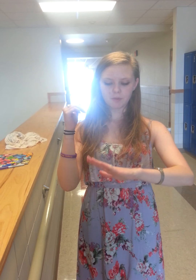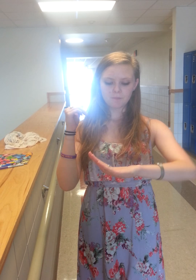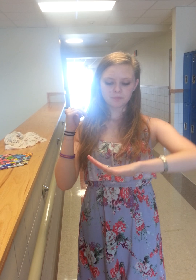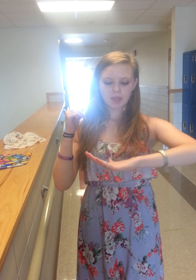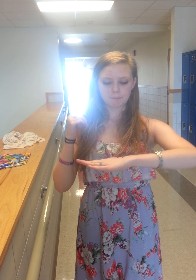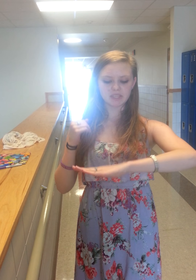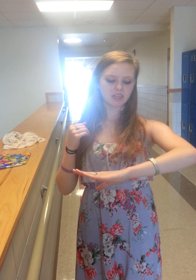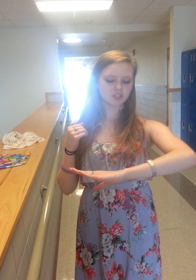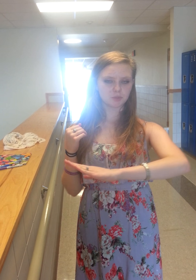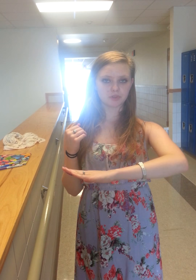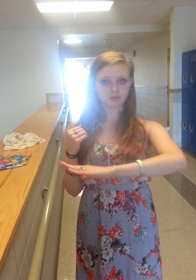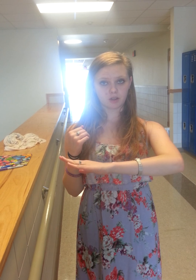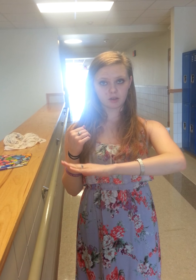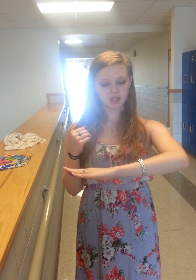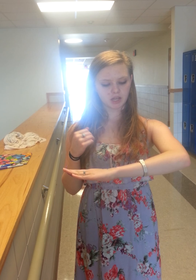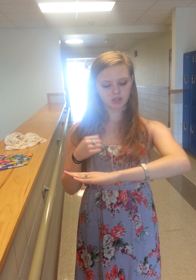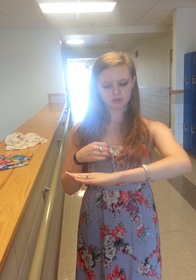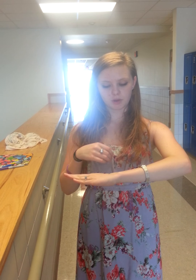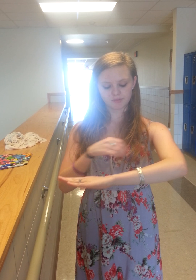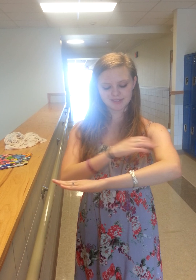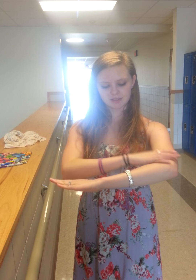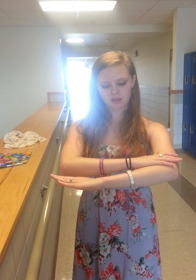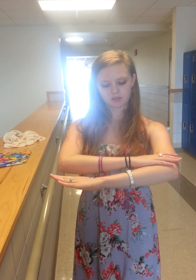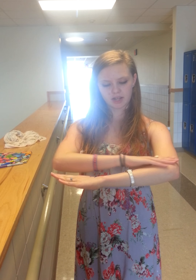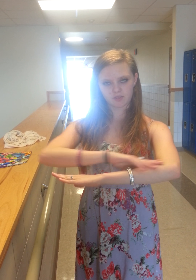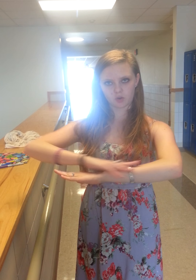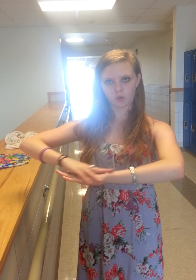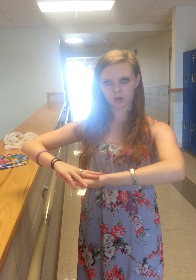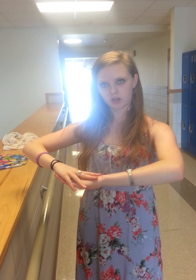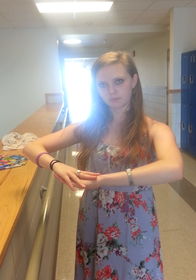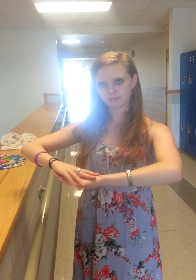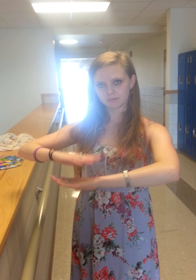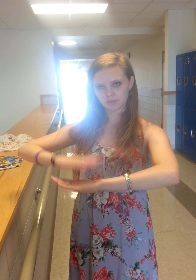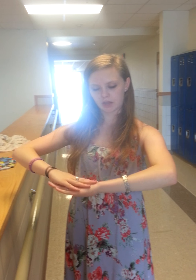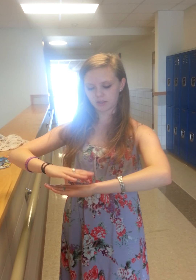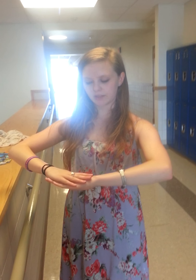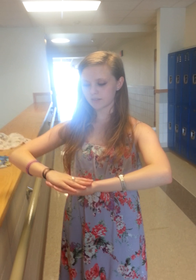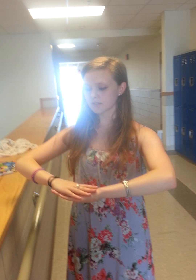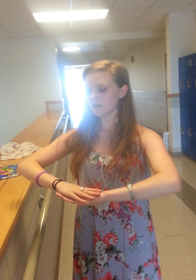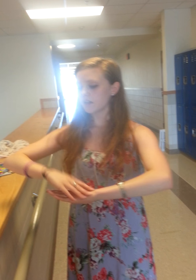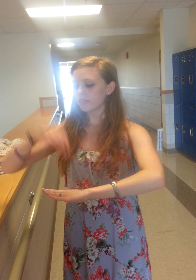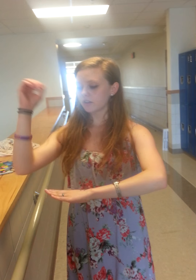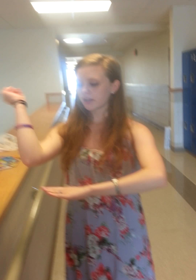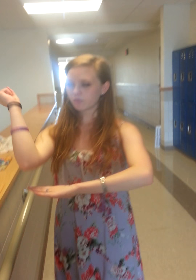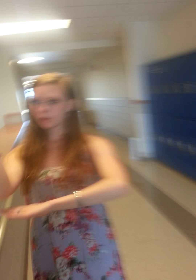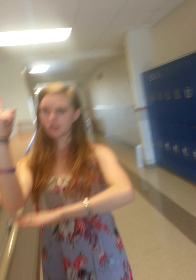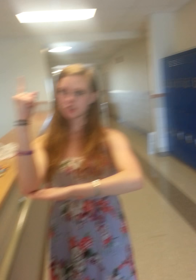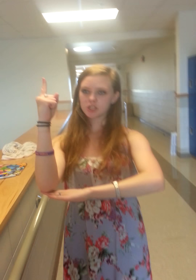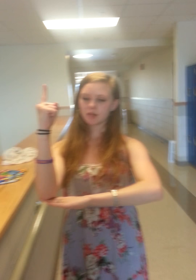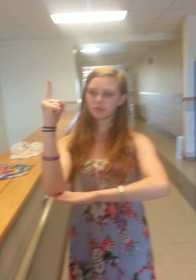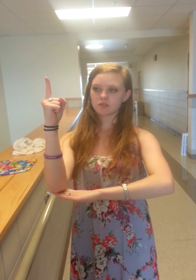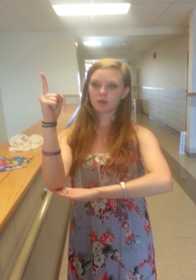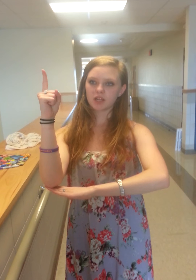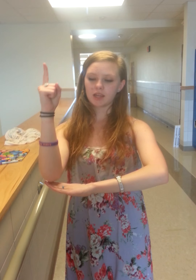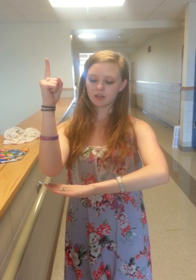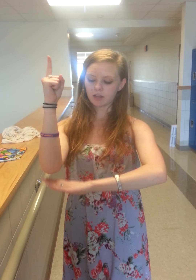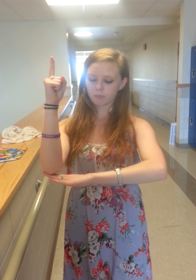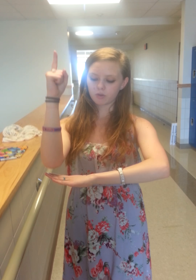a B hand shape with your non-dominant hand, palm facing down. You're going to have your whole arm out like this. And you're going to have one hand shape with your dominant hand, elbow on